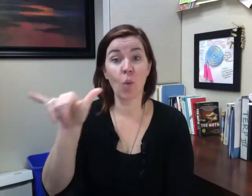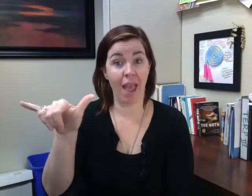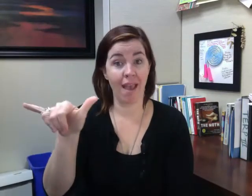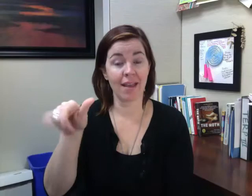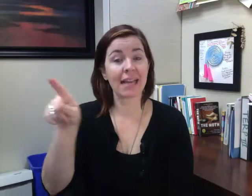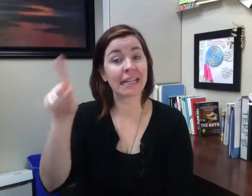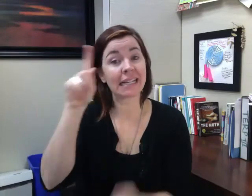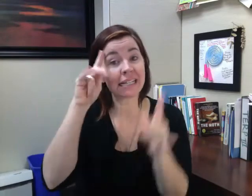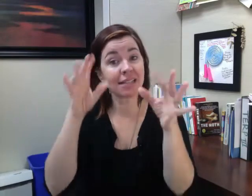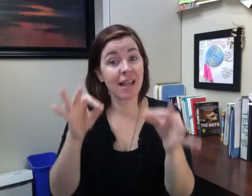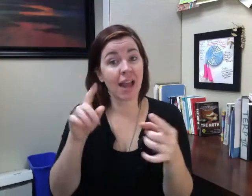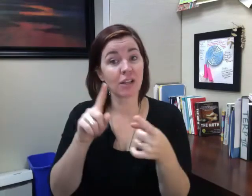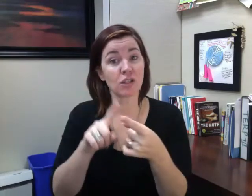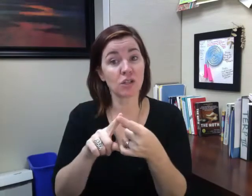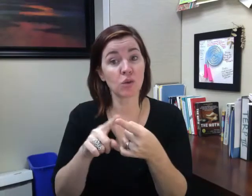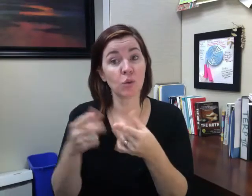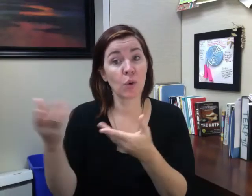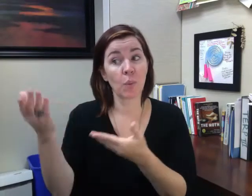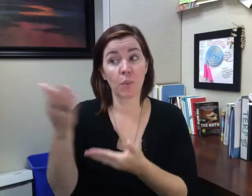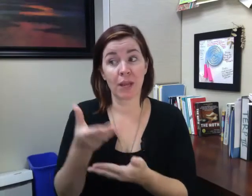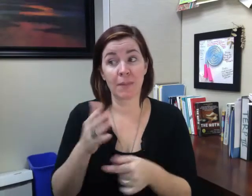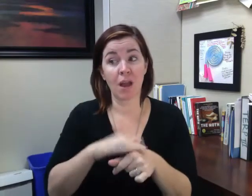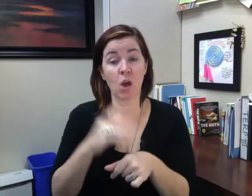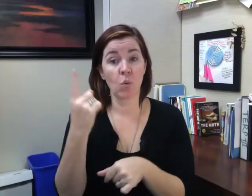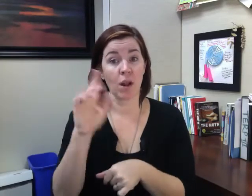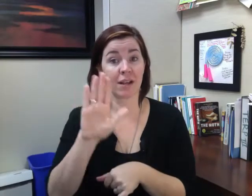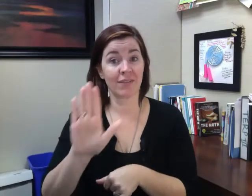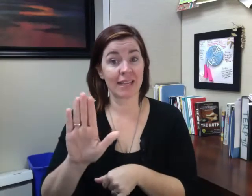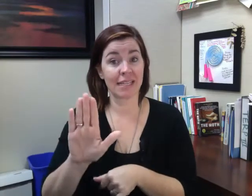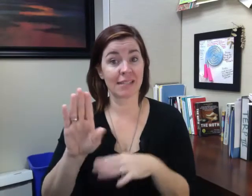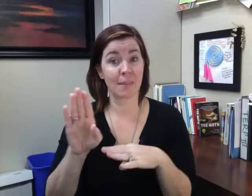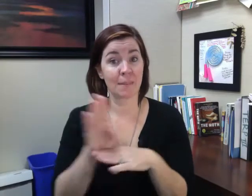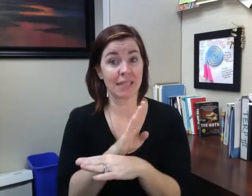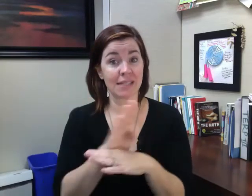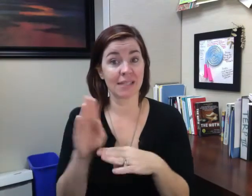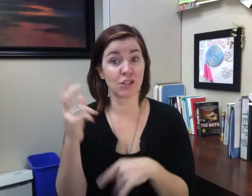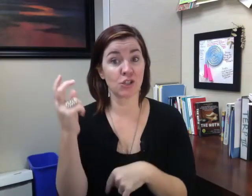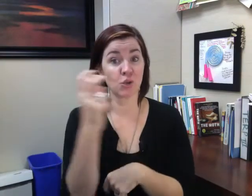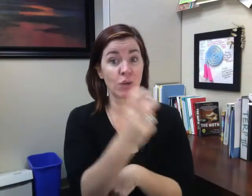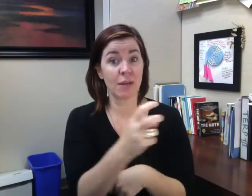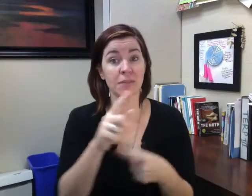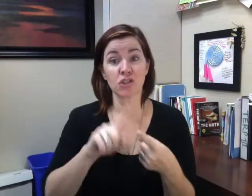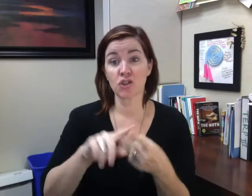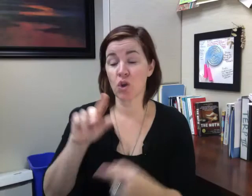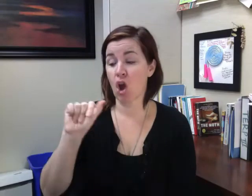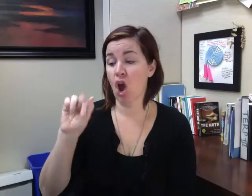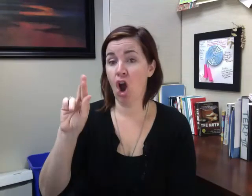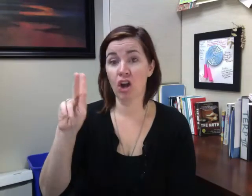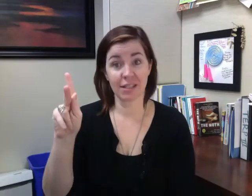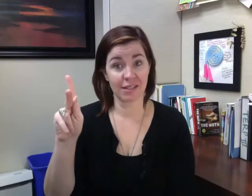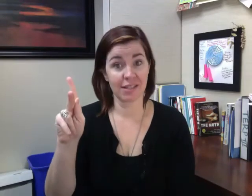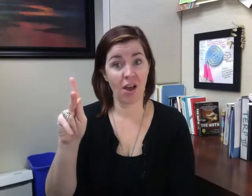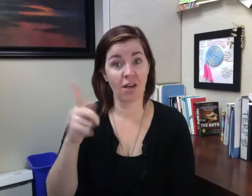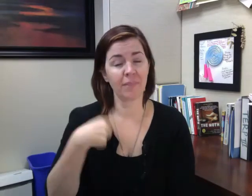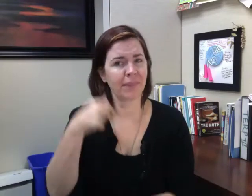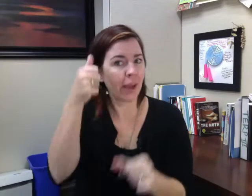Arkansas. So I remember that day. I was so excited. And I remember that we got up that morning at